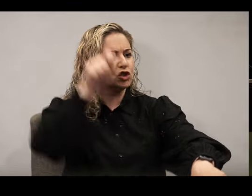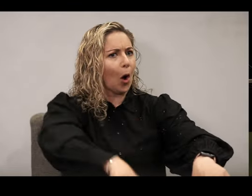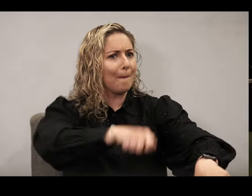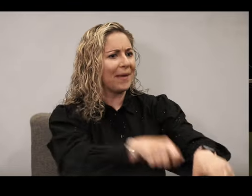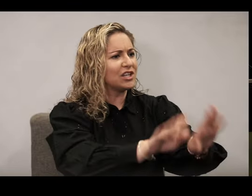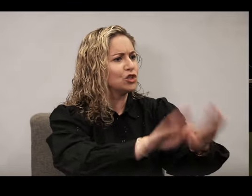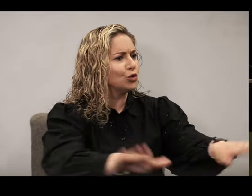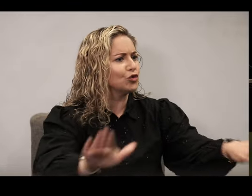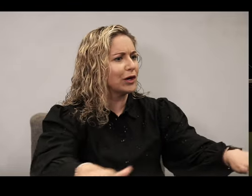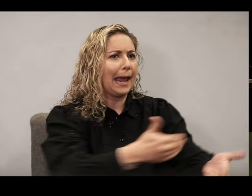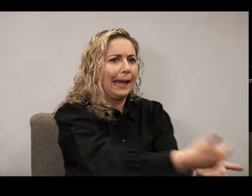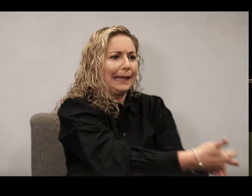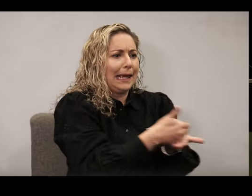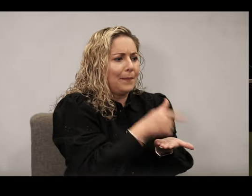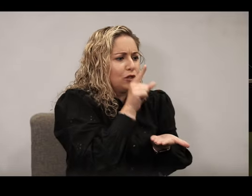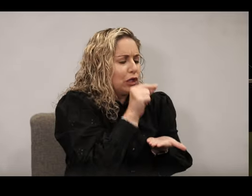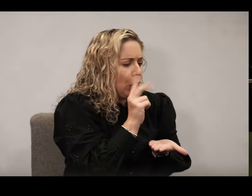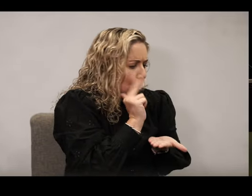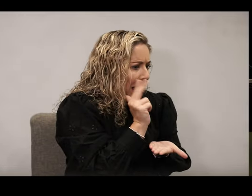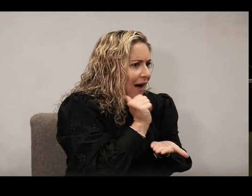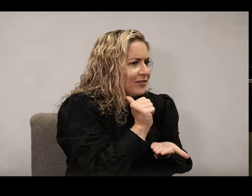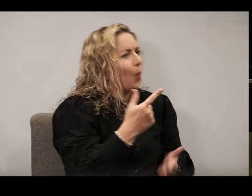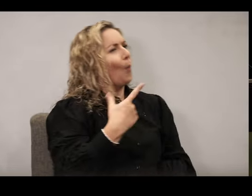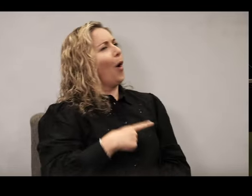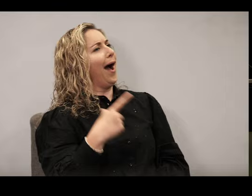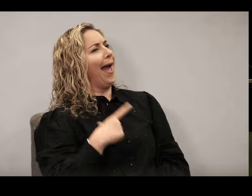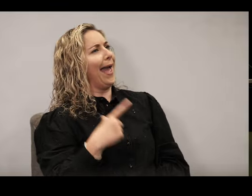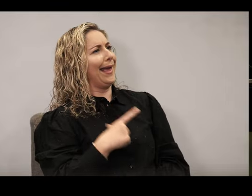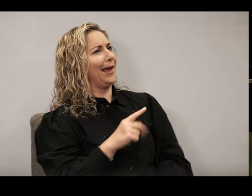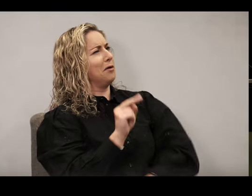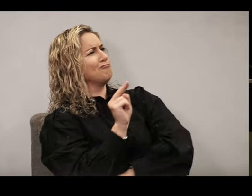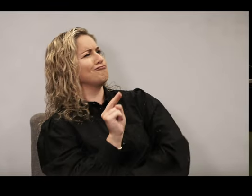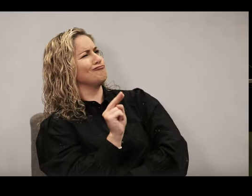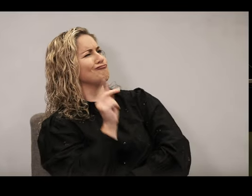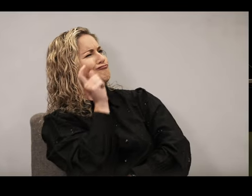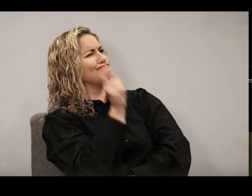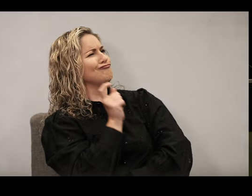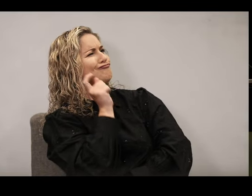chicken will give you some eggs and there's a lot more meat on your granddaughter. Now,